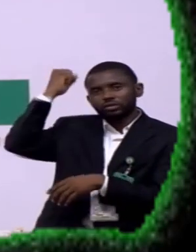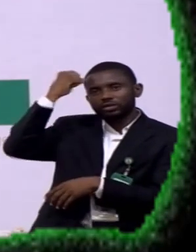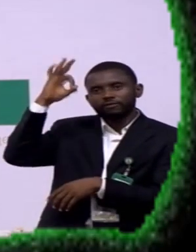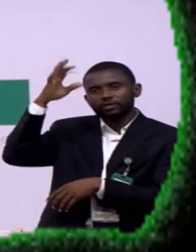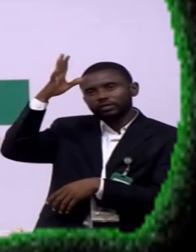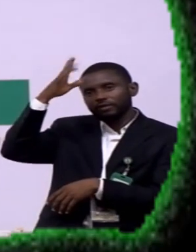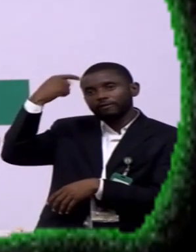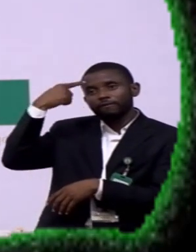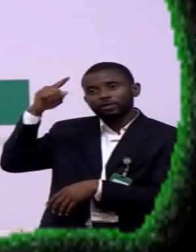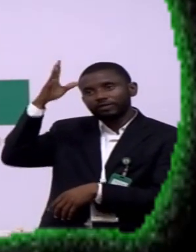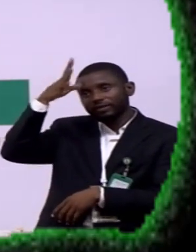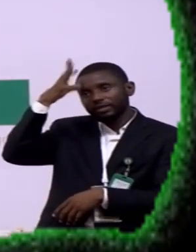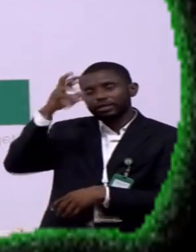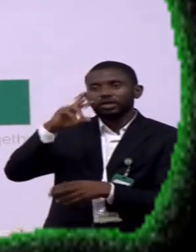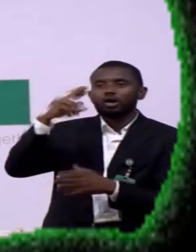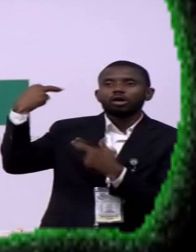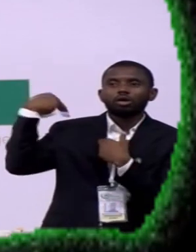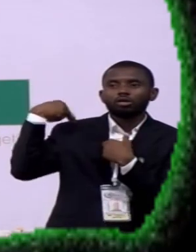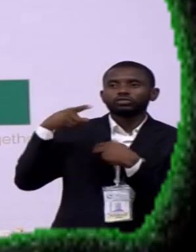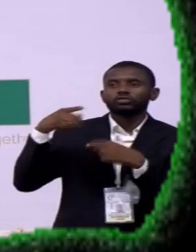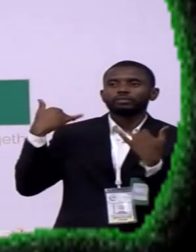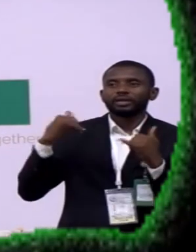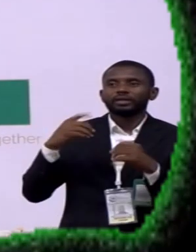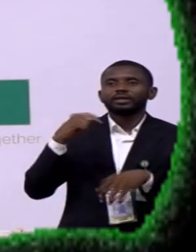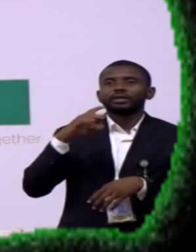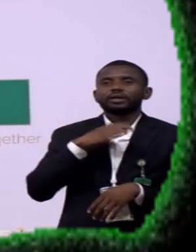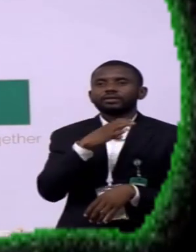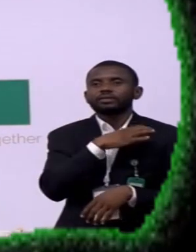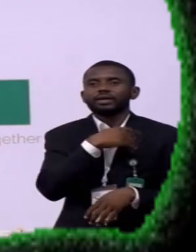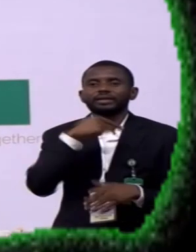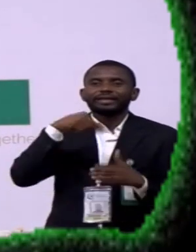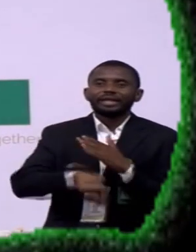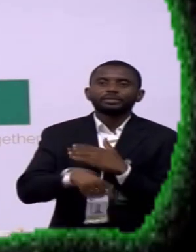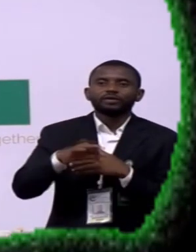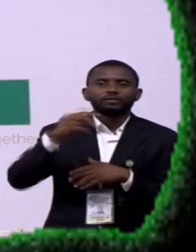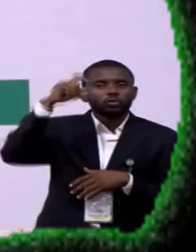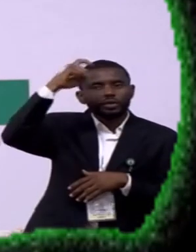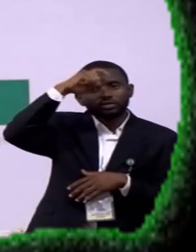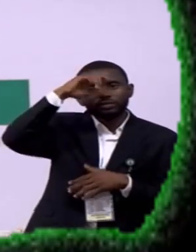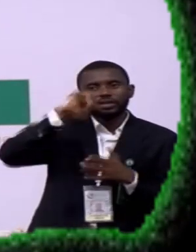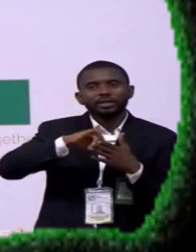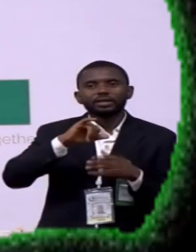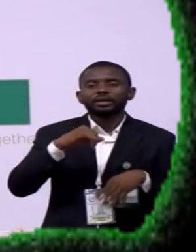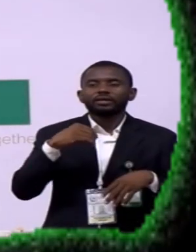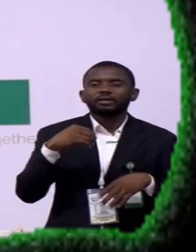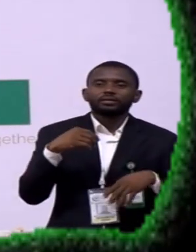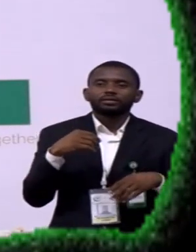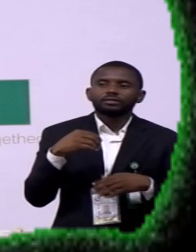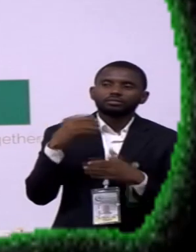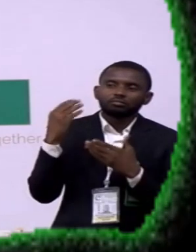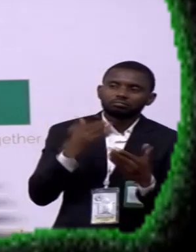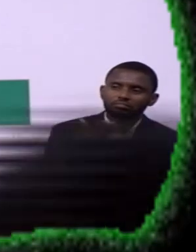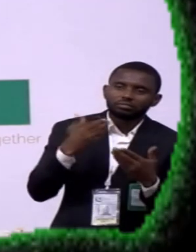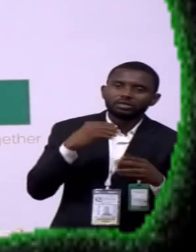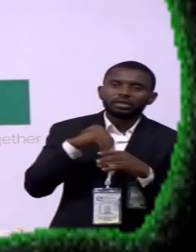played, the counsel and the depth of wisdom that I have been drinking from in the